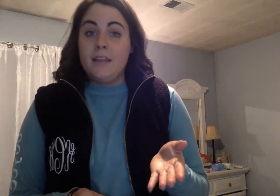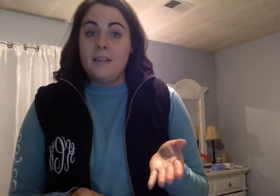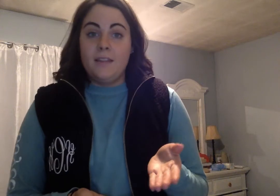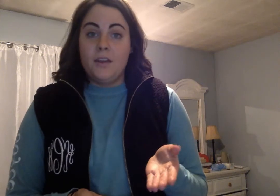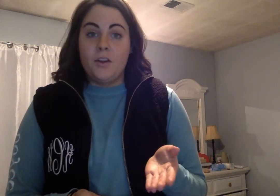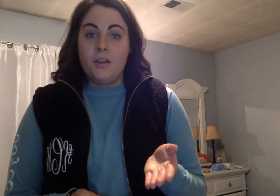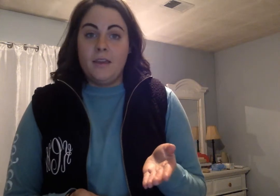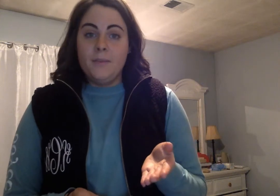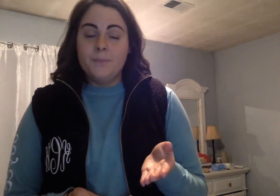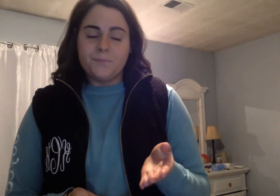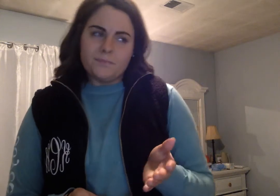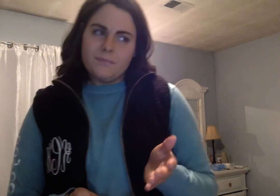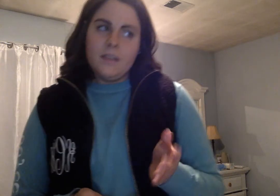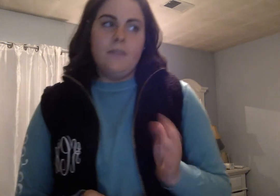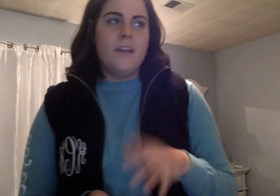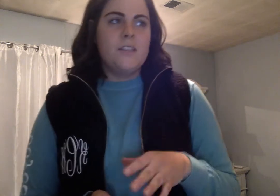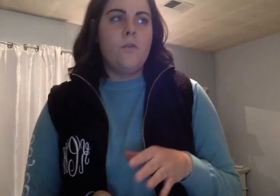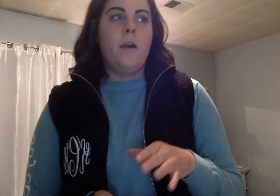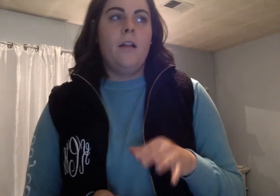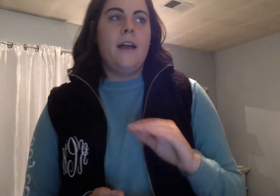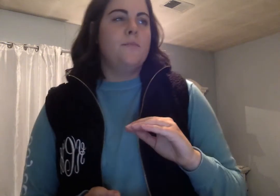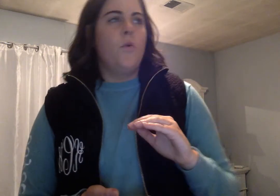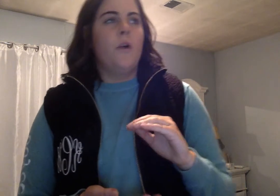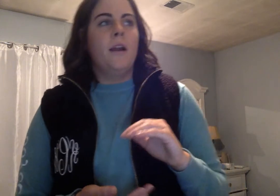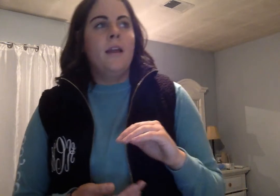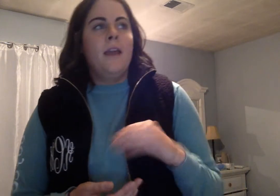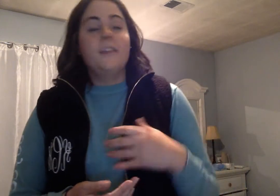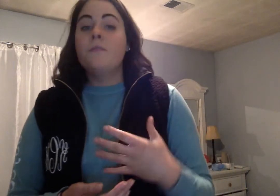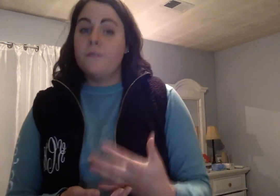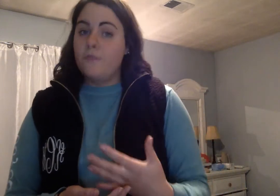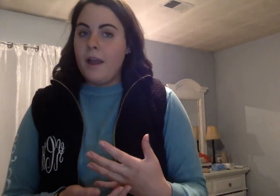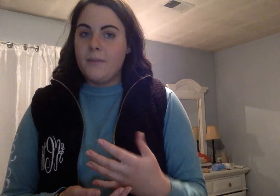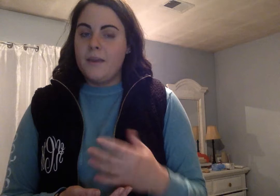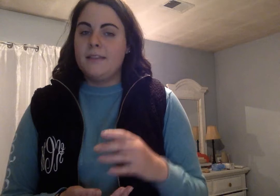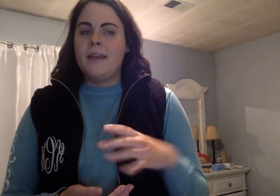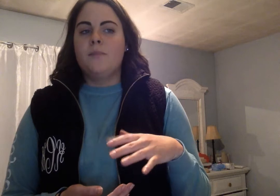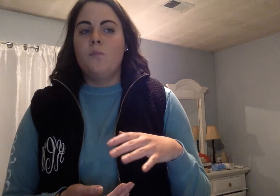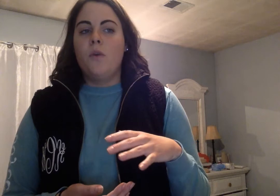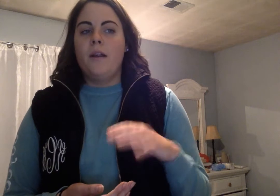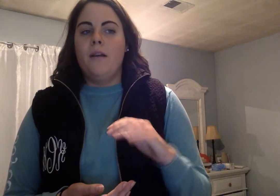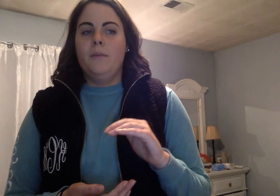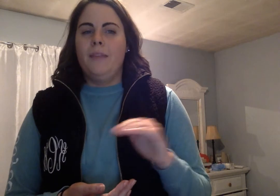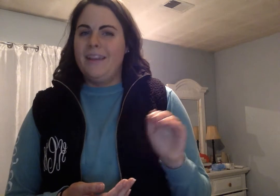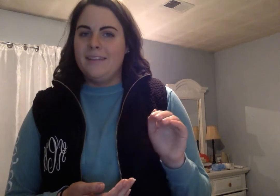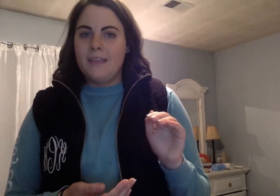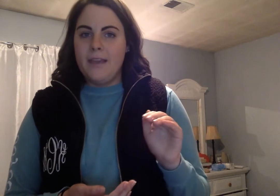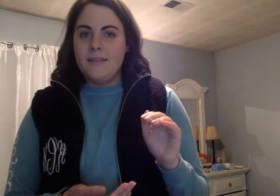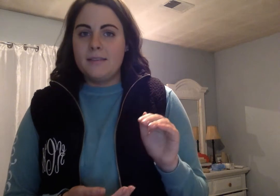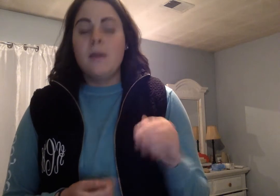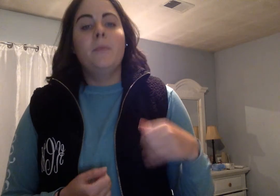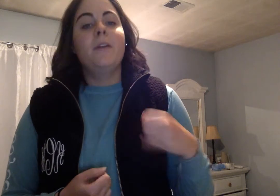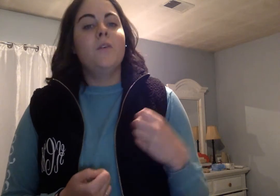anything that you're cooking. And vegetable oil has more, it's good for frying because it has more of a bland taste. But if you want